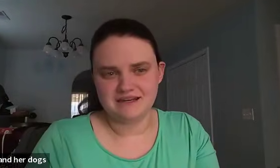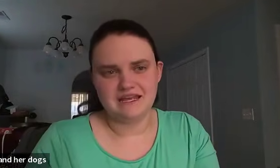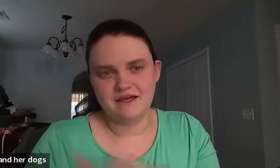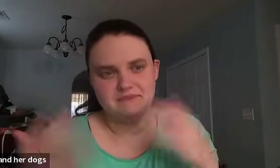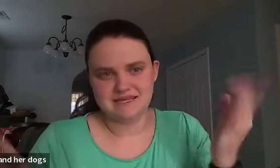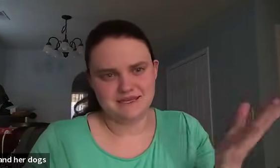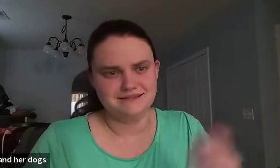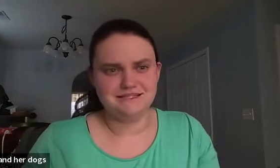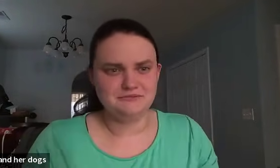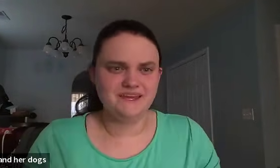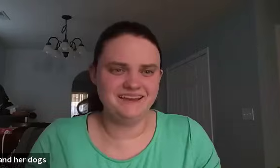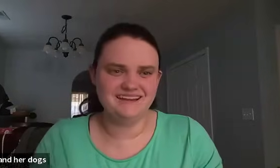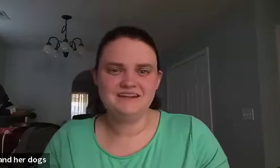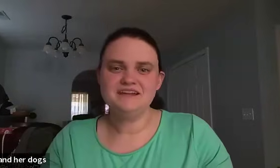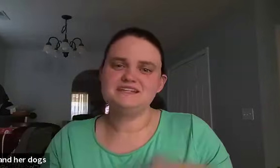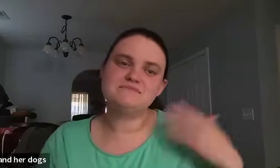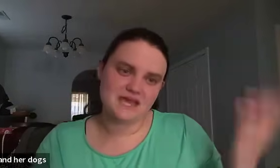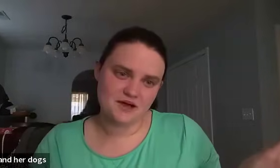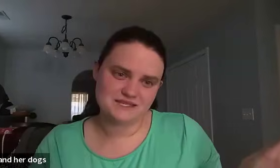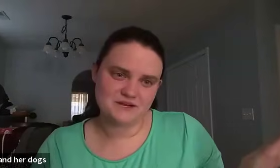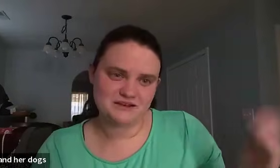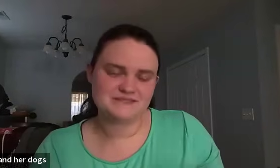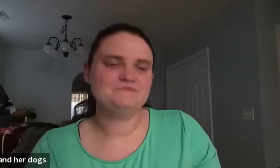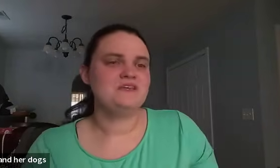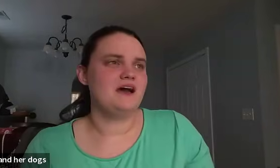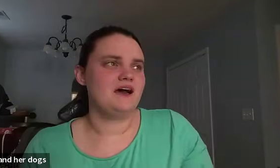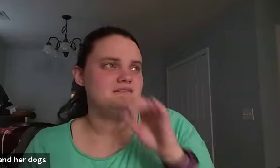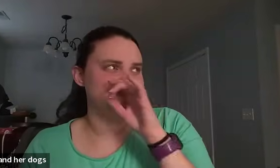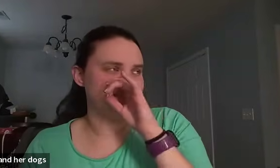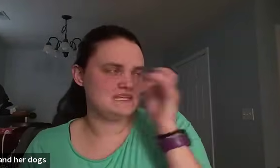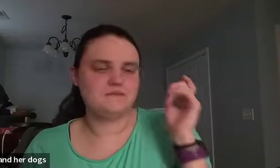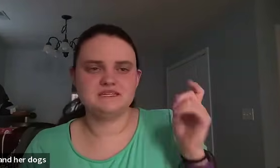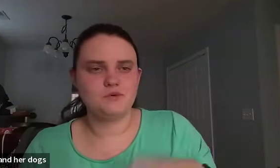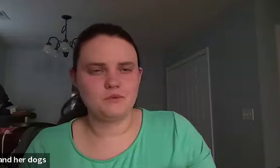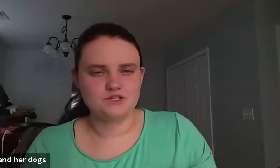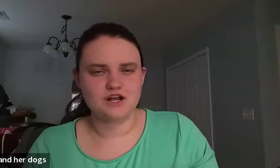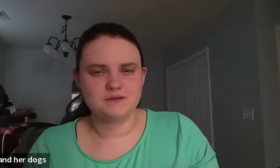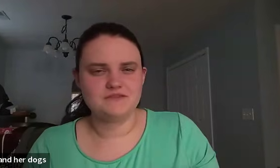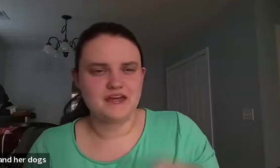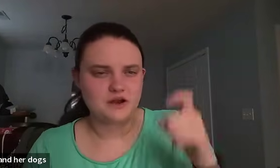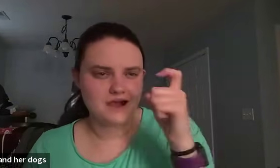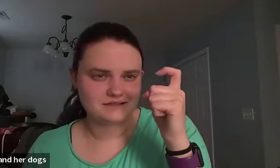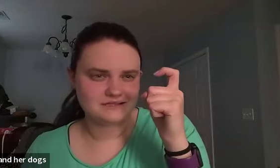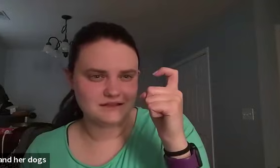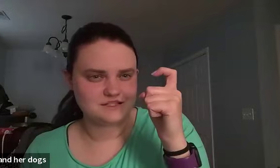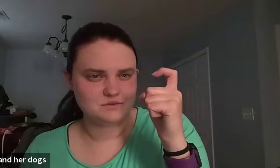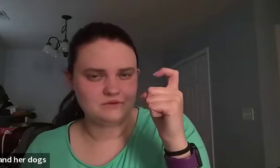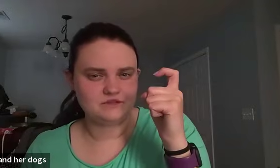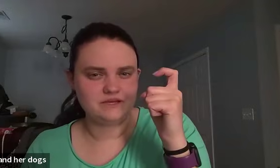nod and let me say it still because it may help someone else. It's the same example when we were talking about the letter X last week with being